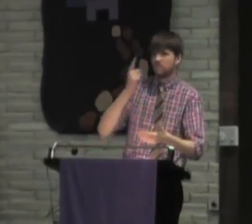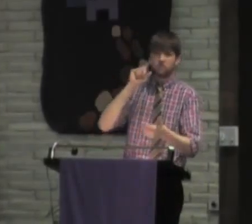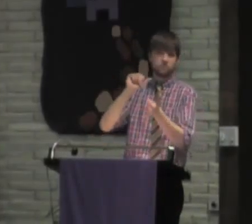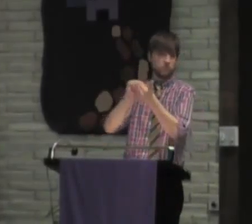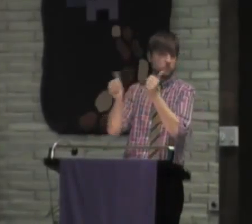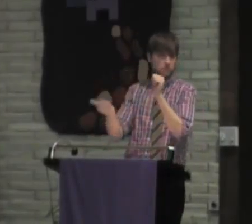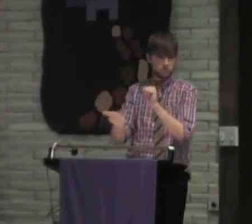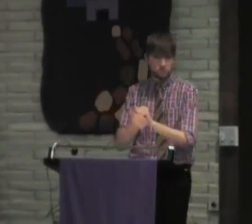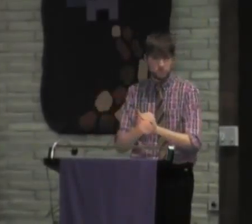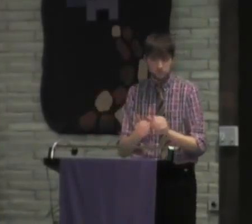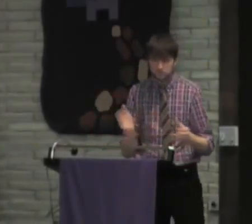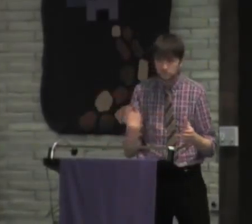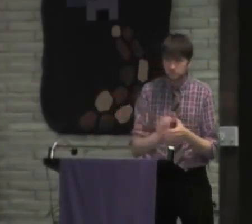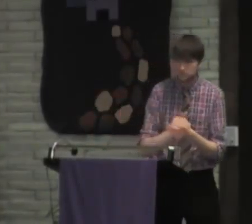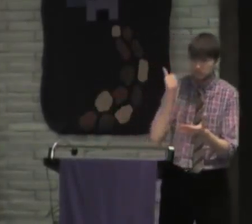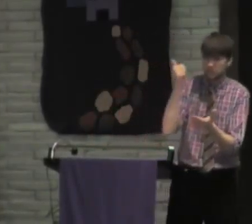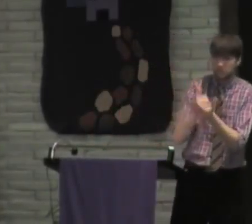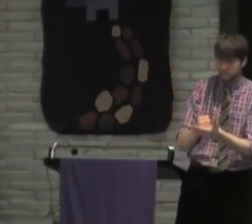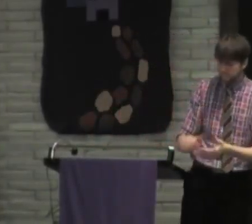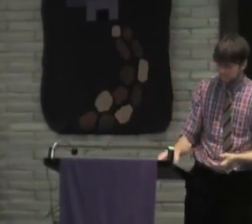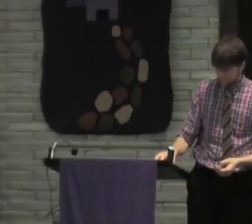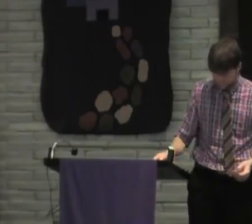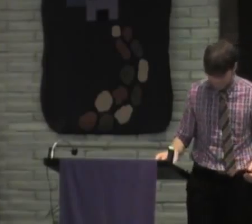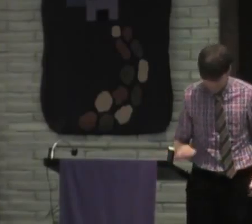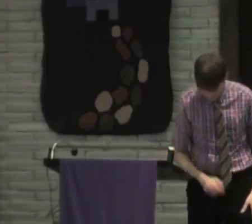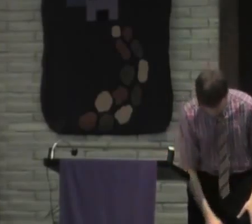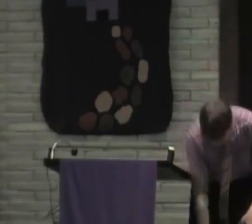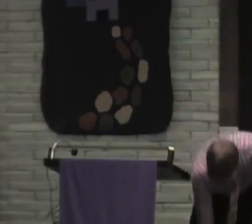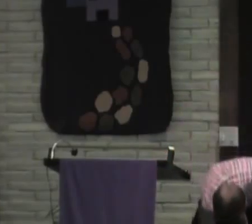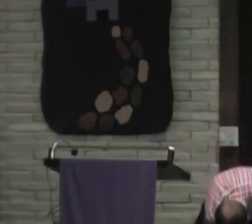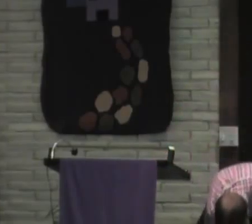and then we can start the process of change. Amen.